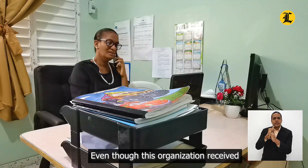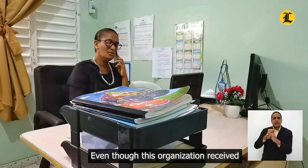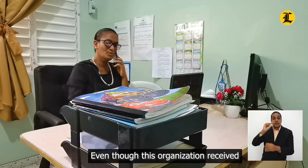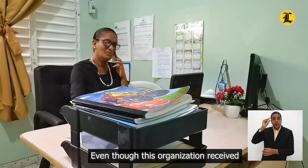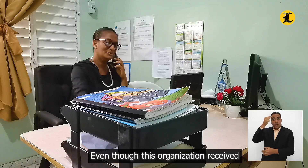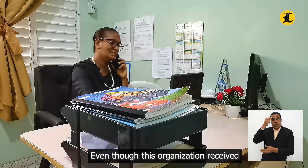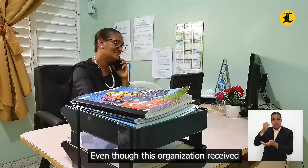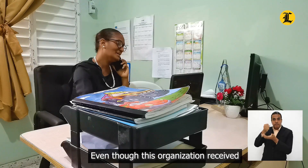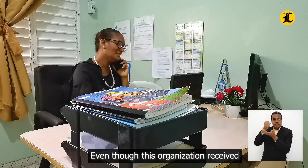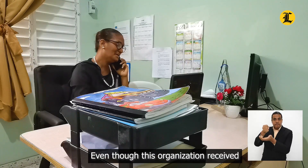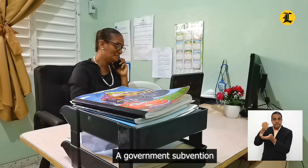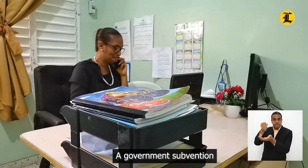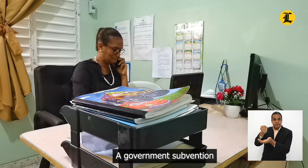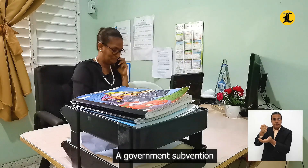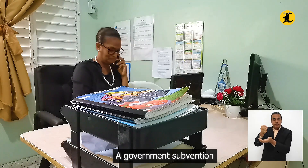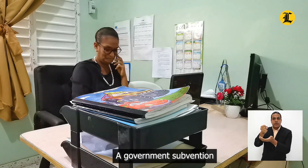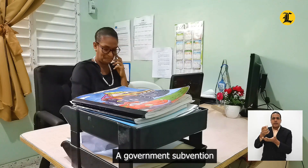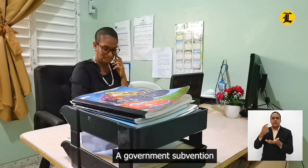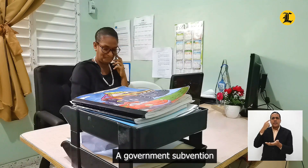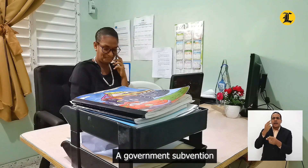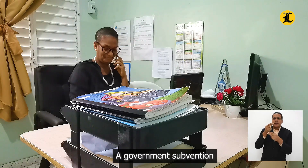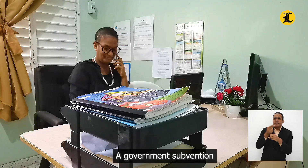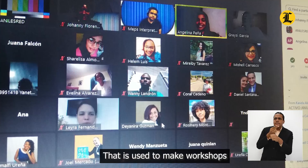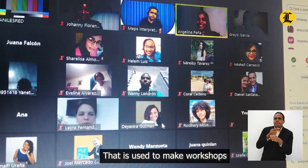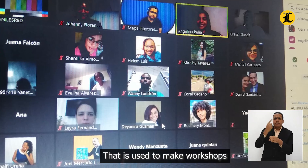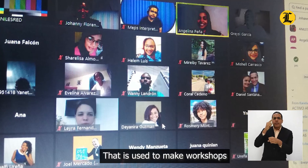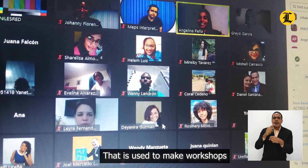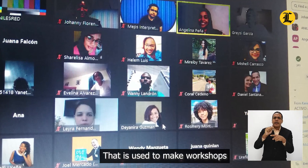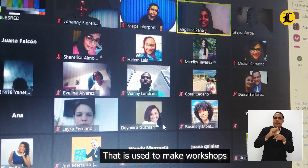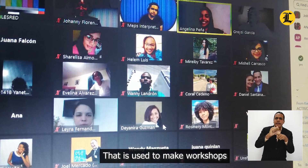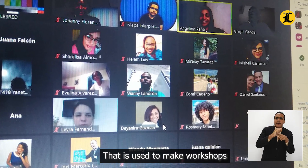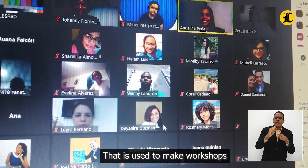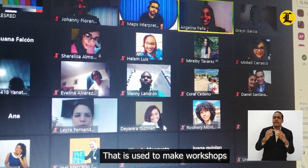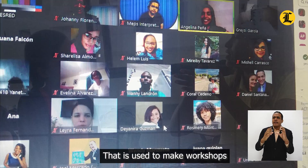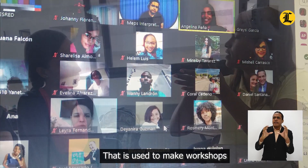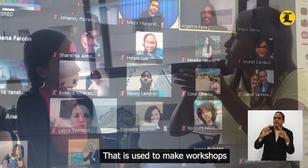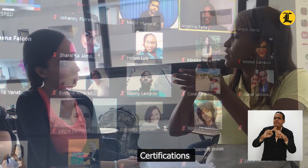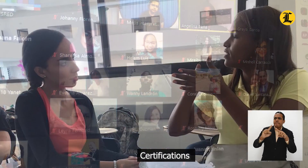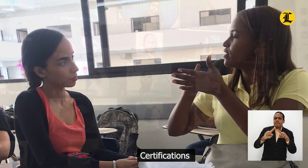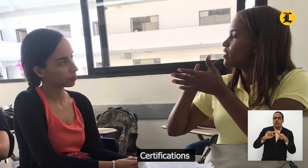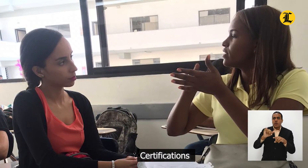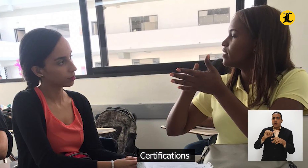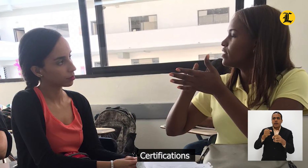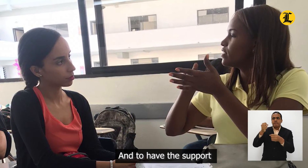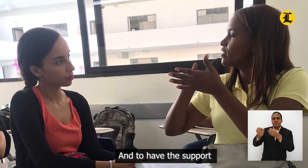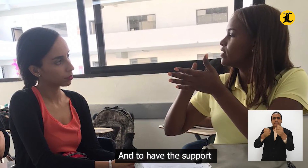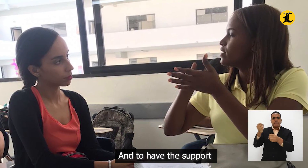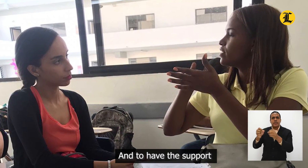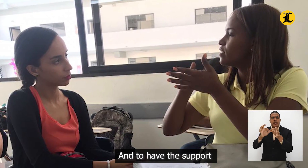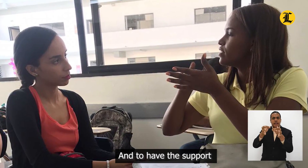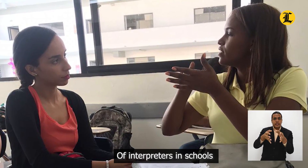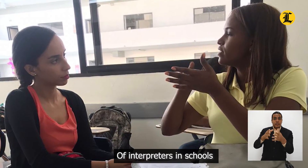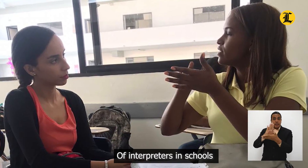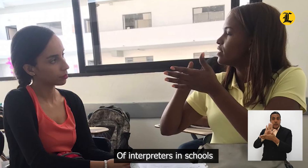Even though this organization receives a government subvention that is used to make workshops, certifications, and to have